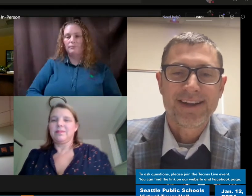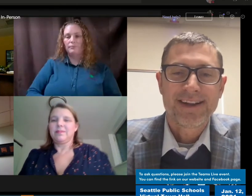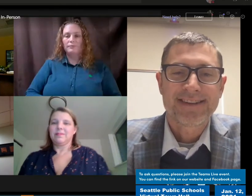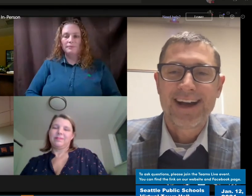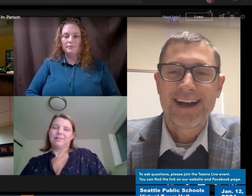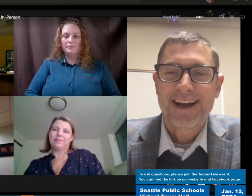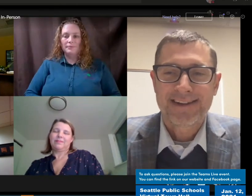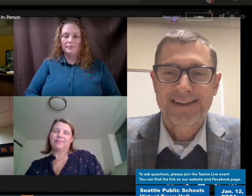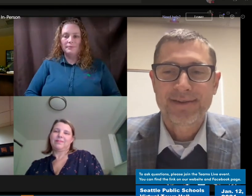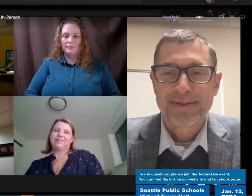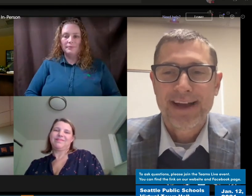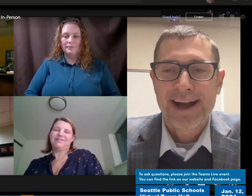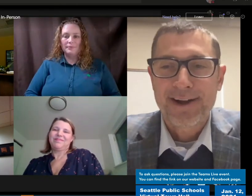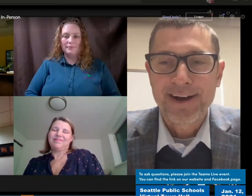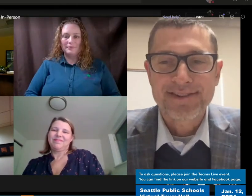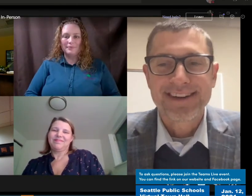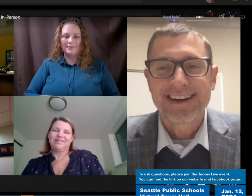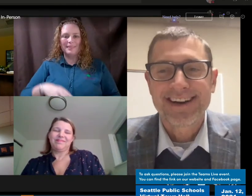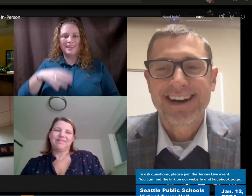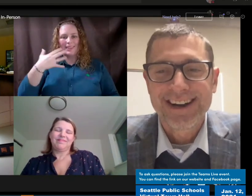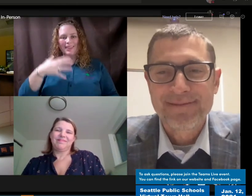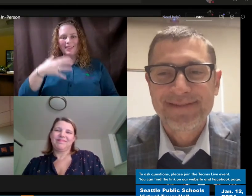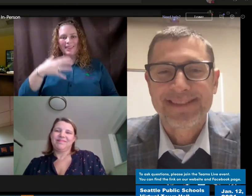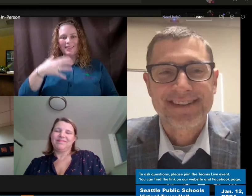That's seems to be the hot question here.